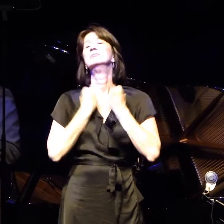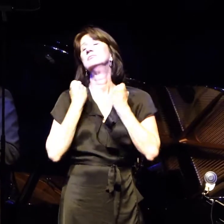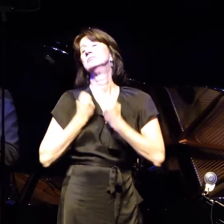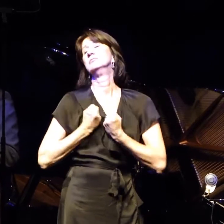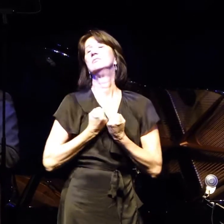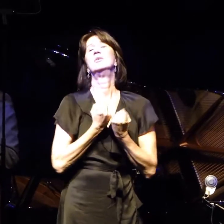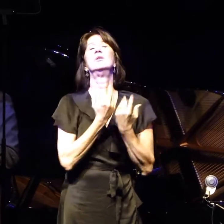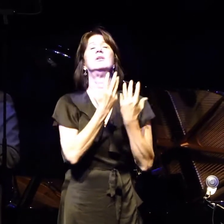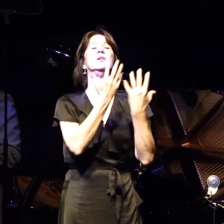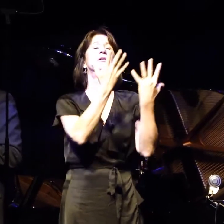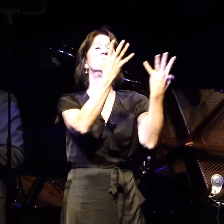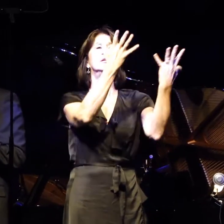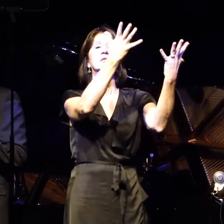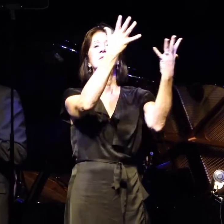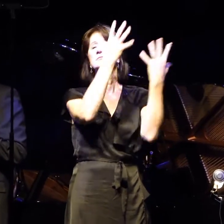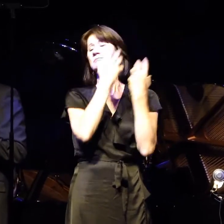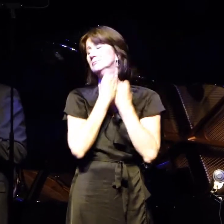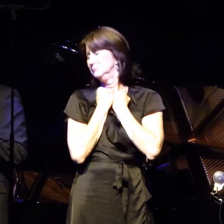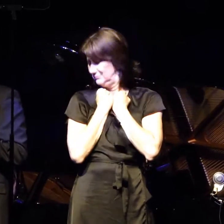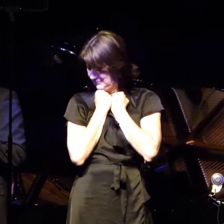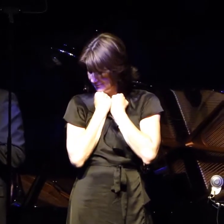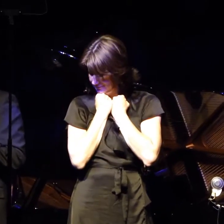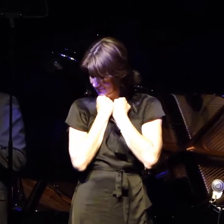don't let them know.